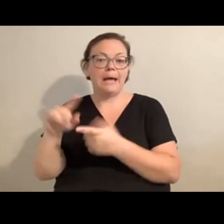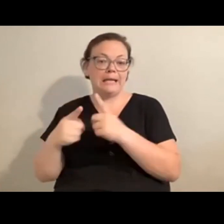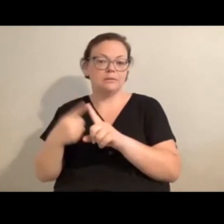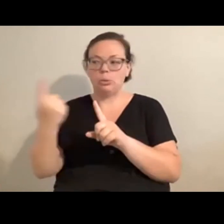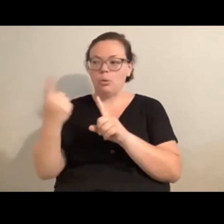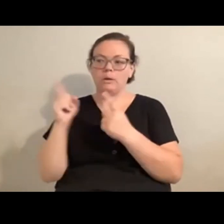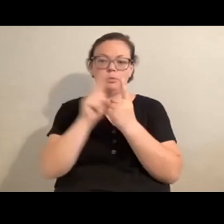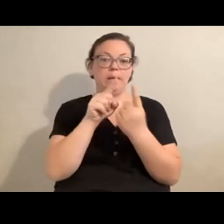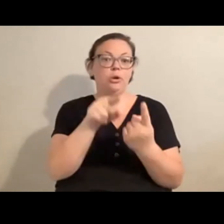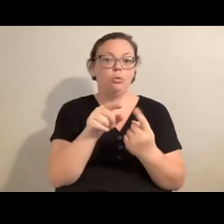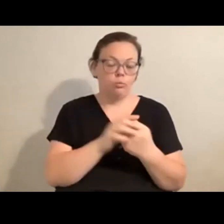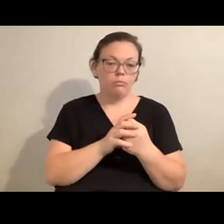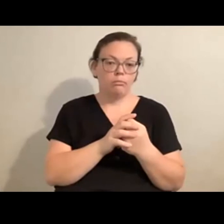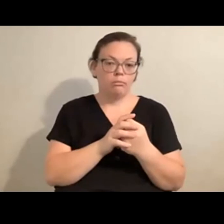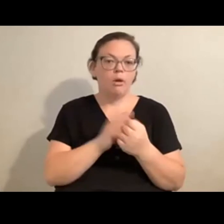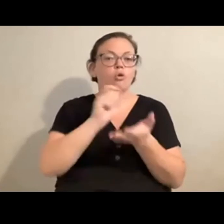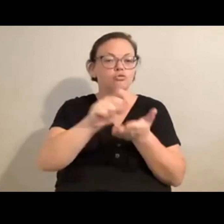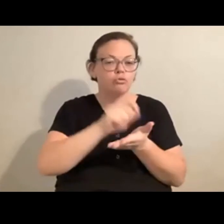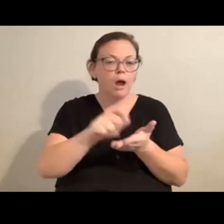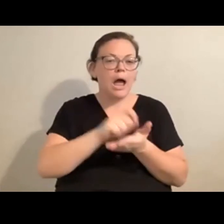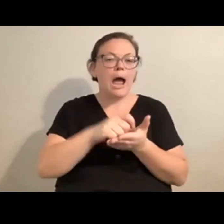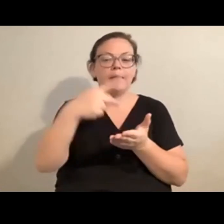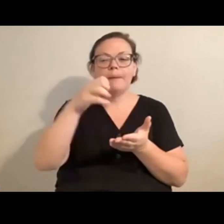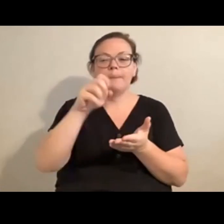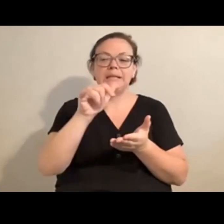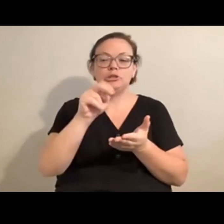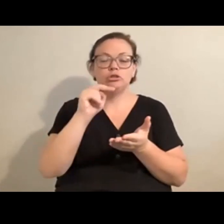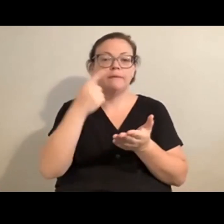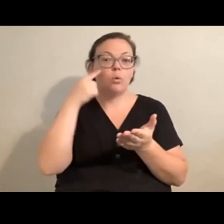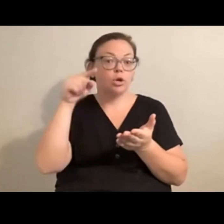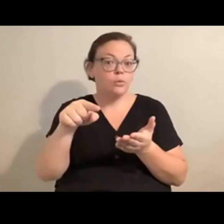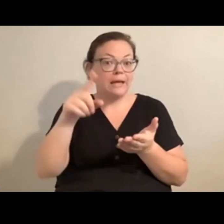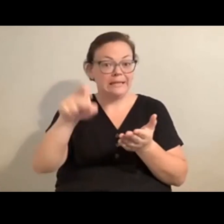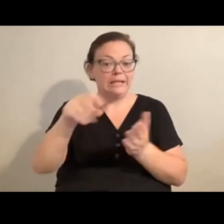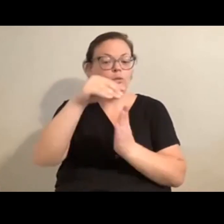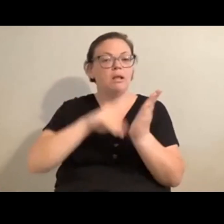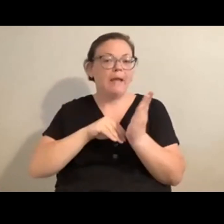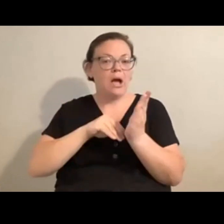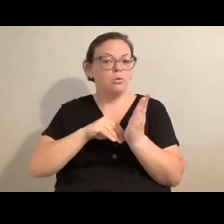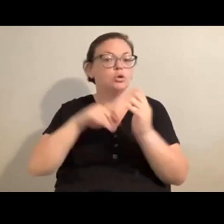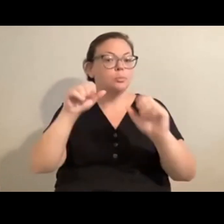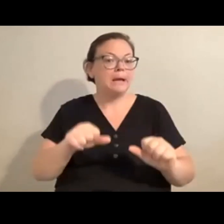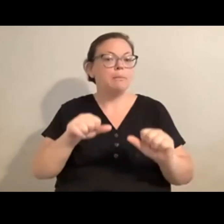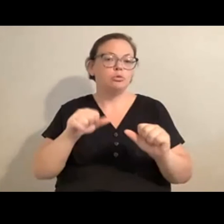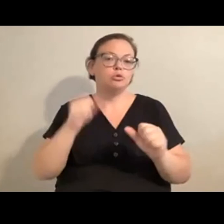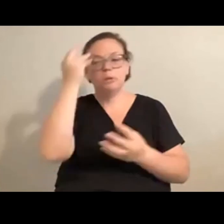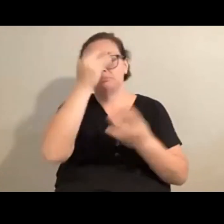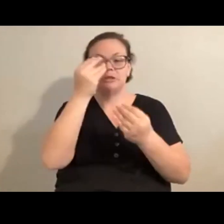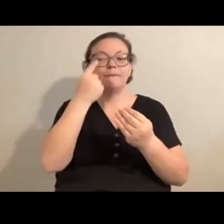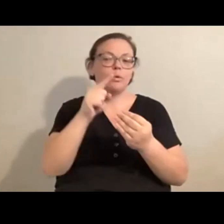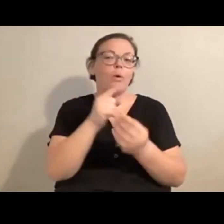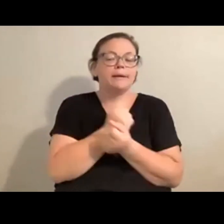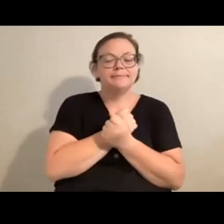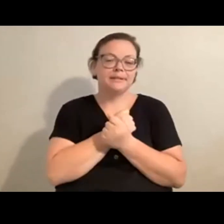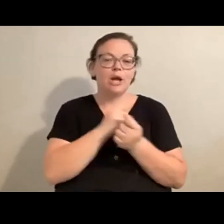you. Write out the petition of you that they would need to fill out in order to be considered. That's one